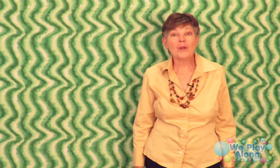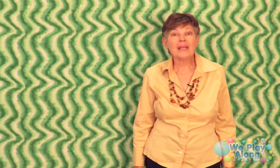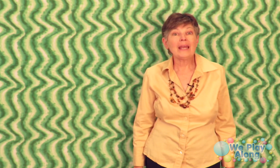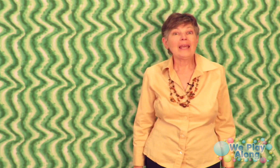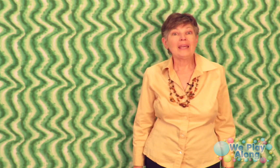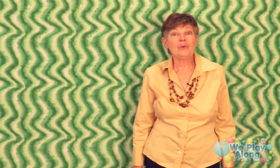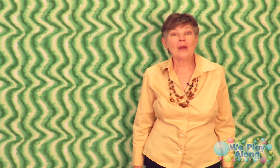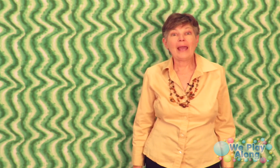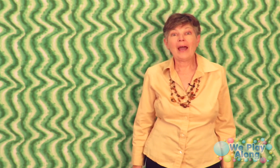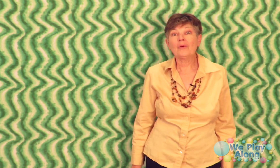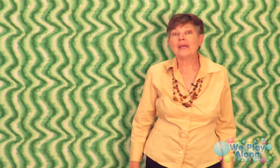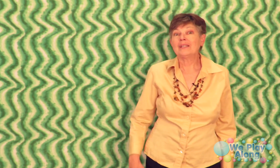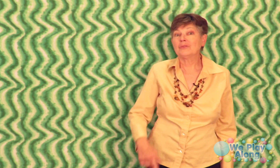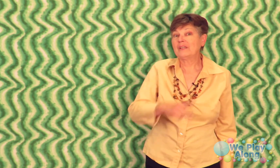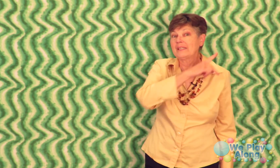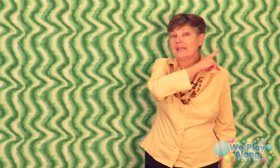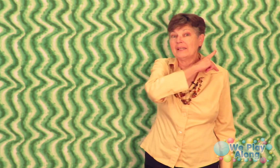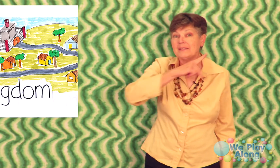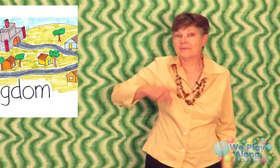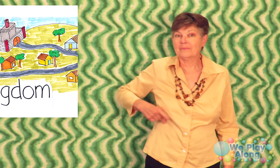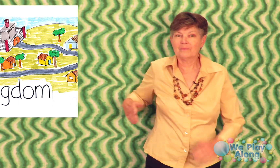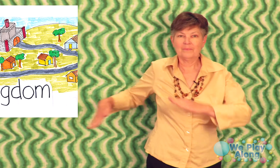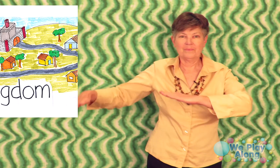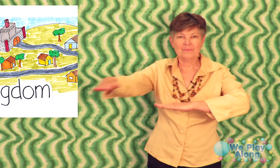morning he went out to visit his.